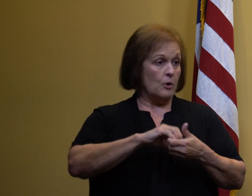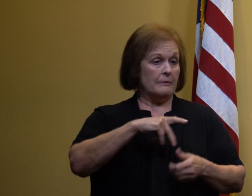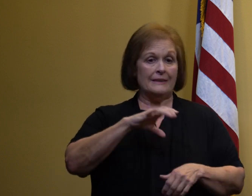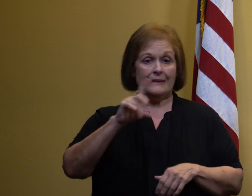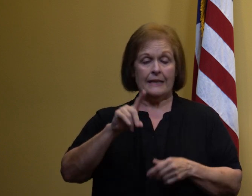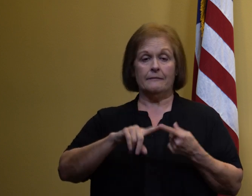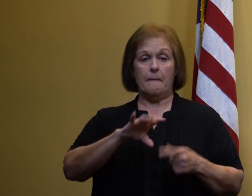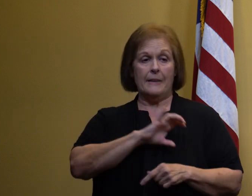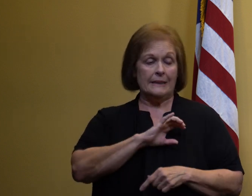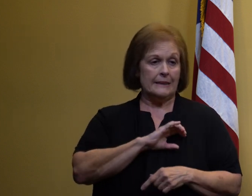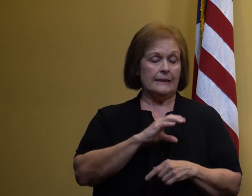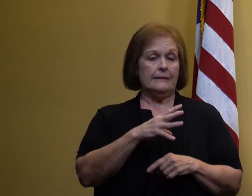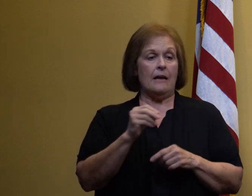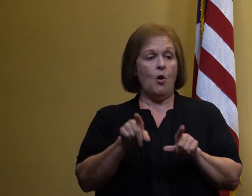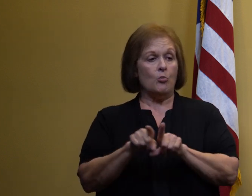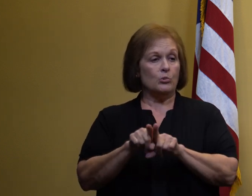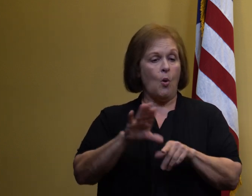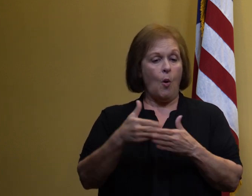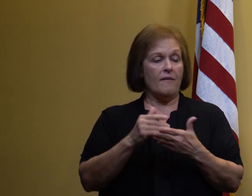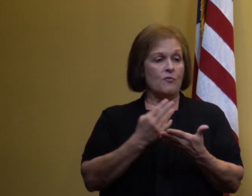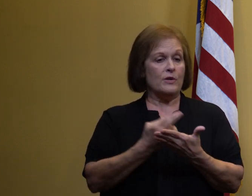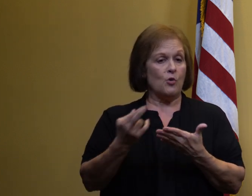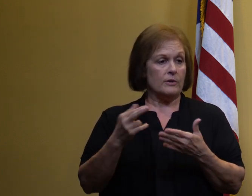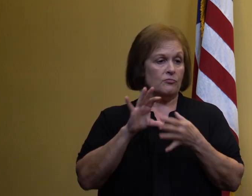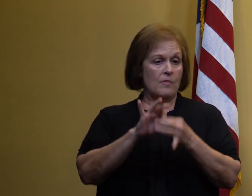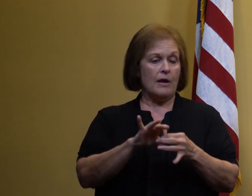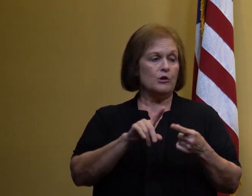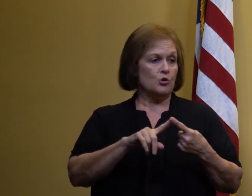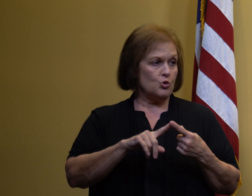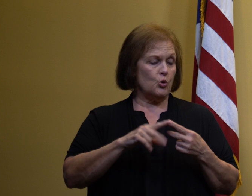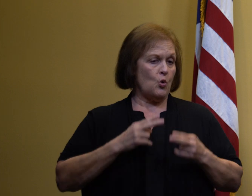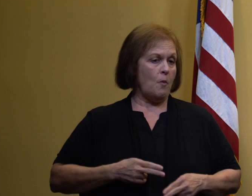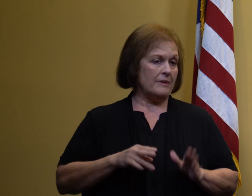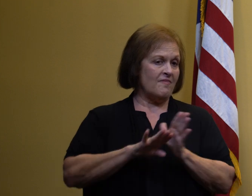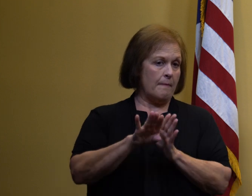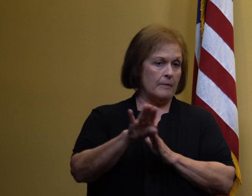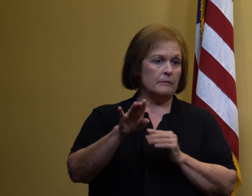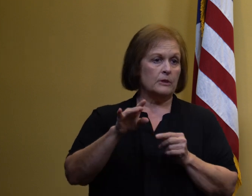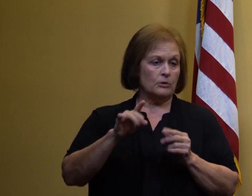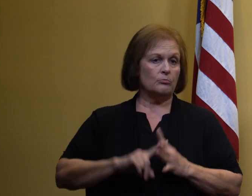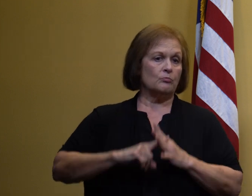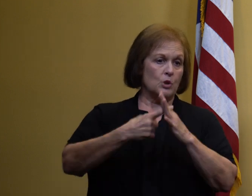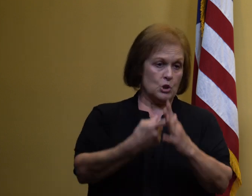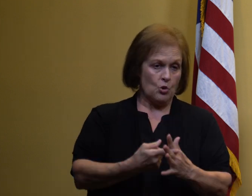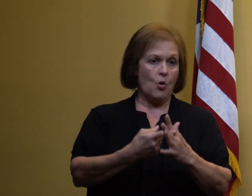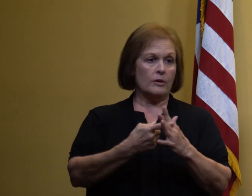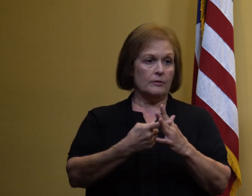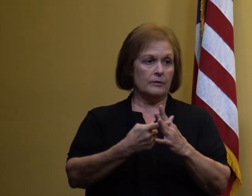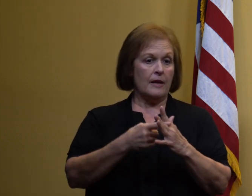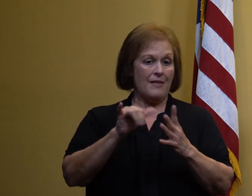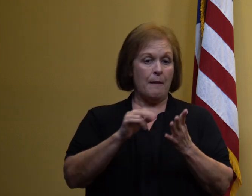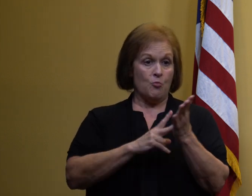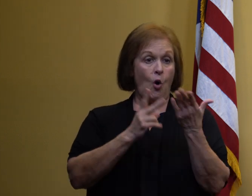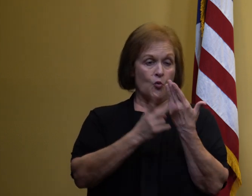Department, NOPD, and all resources relative to human development to officially roll out, again, this